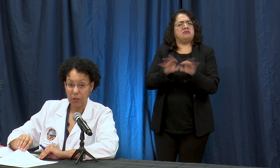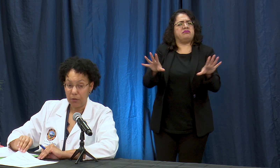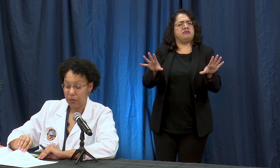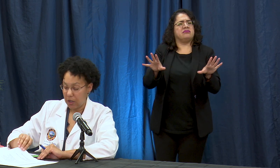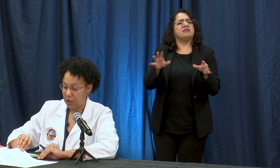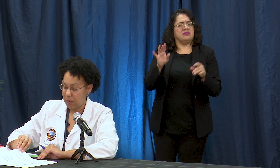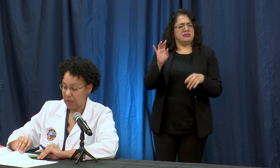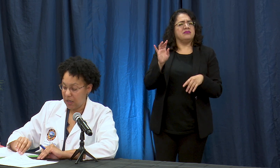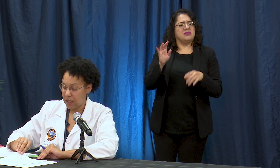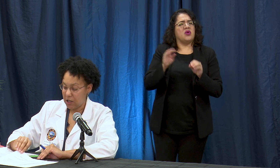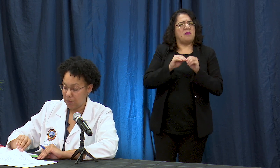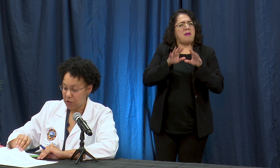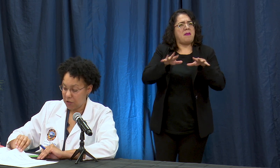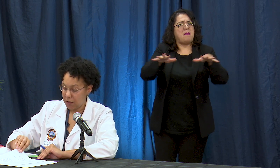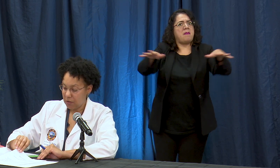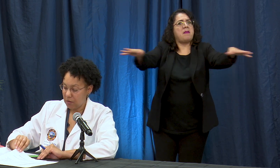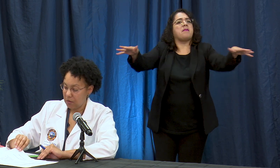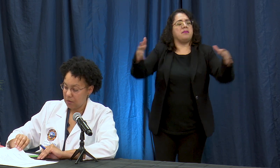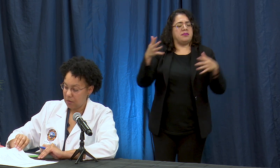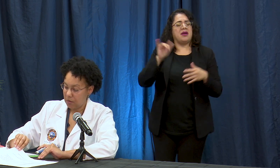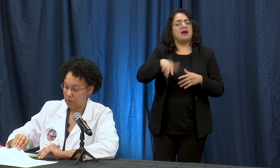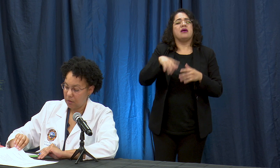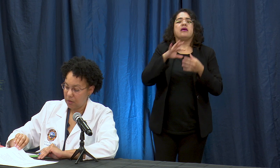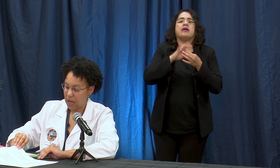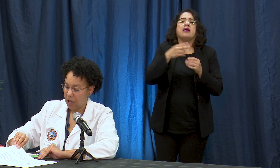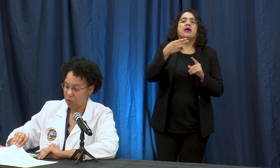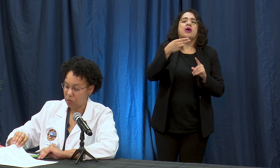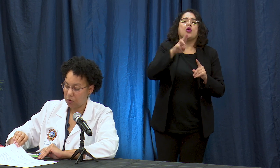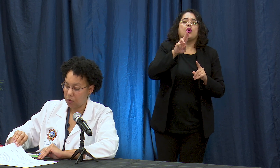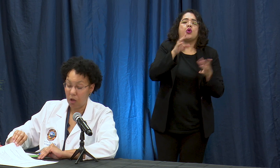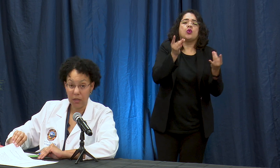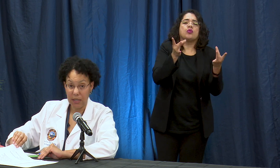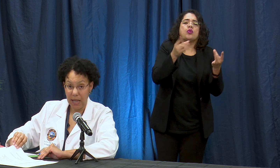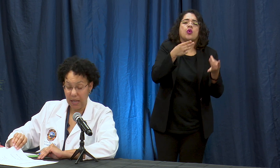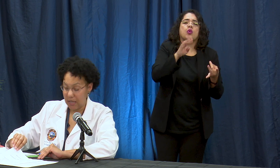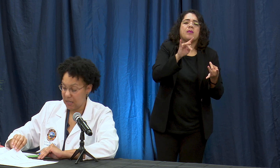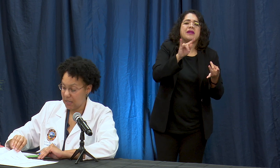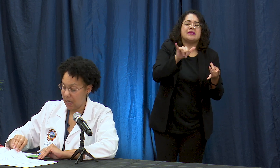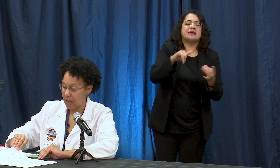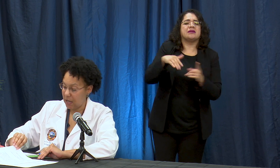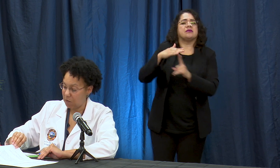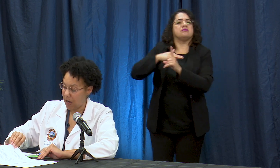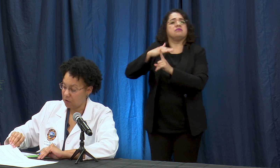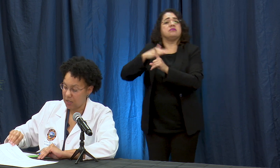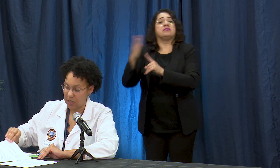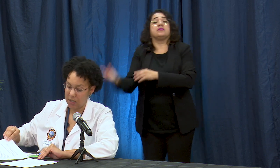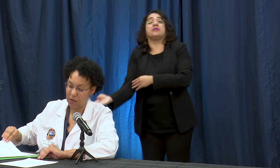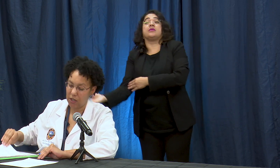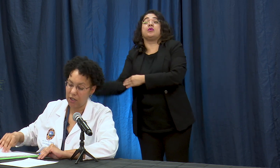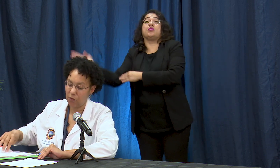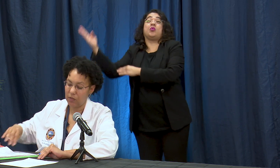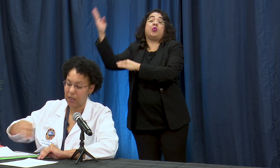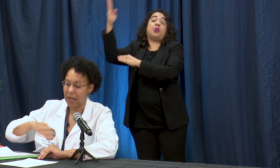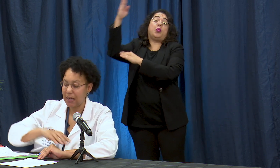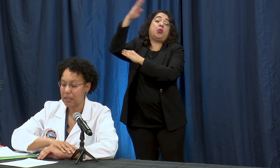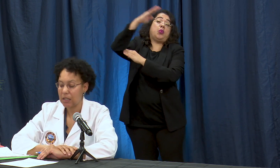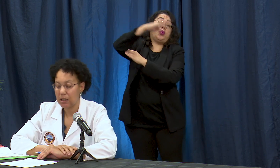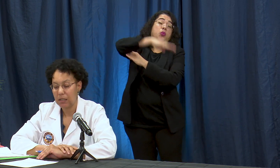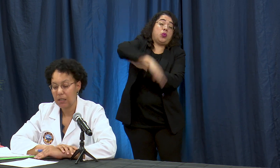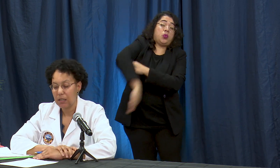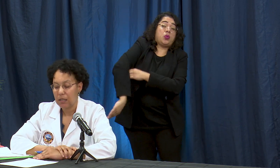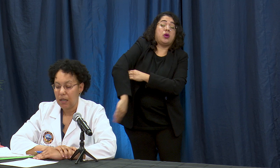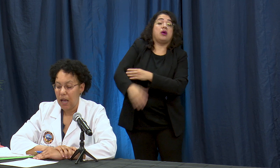Those include humidity and temperature, how long the day is, and viral sensitivity to UV